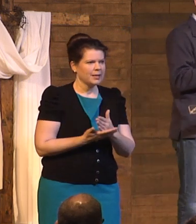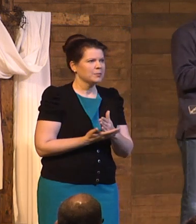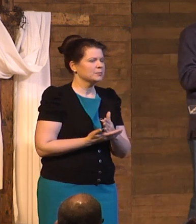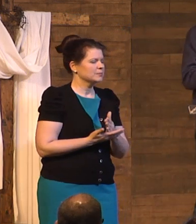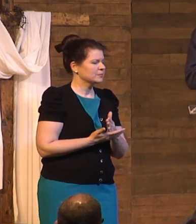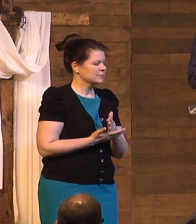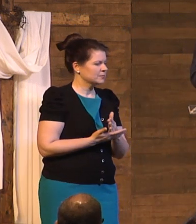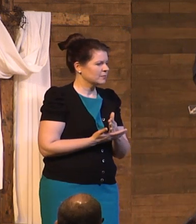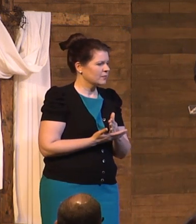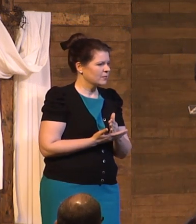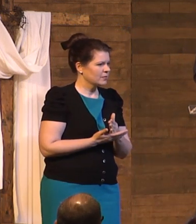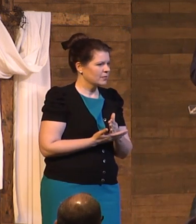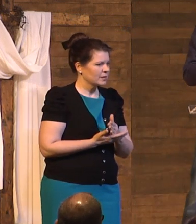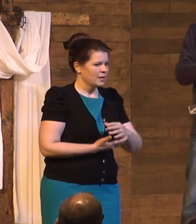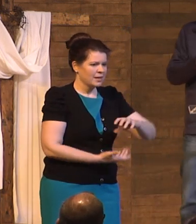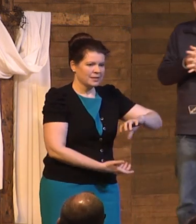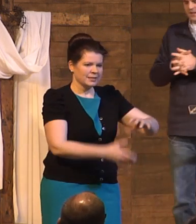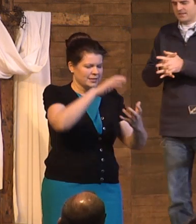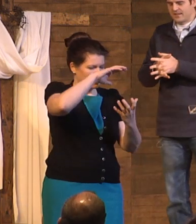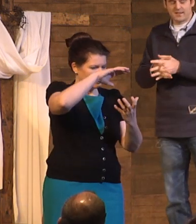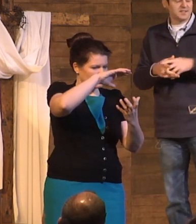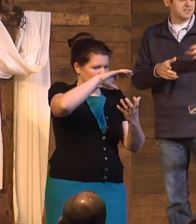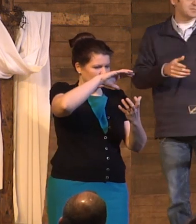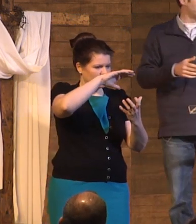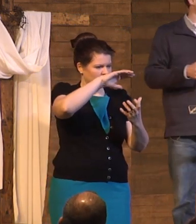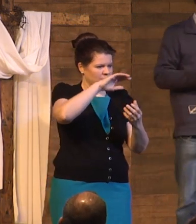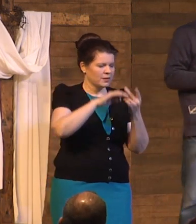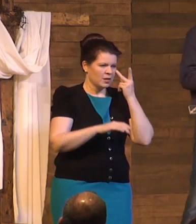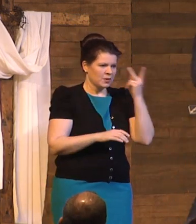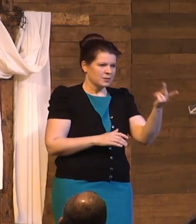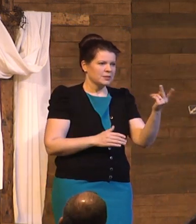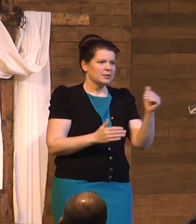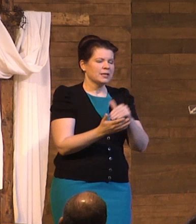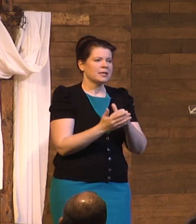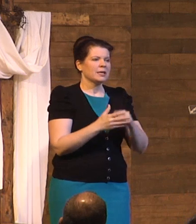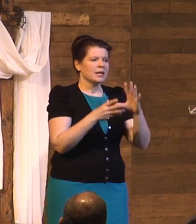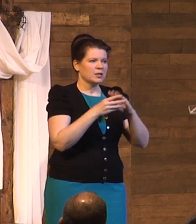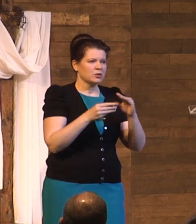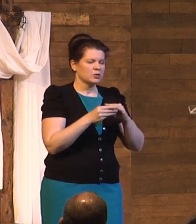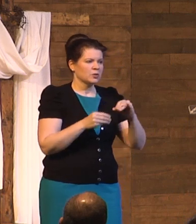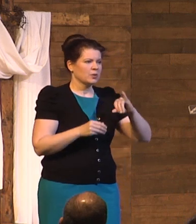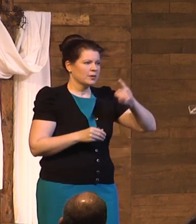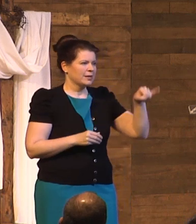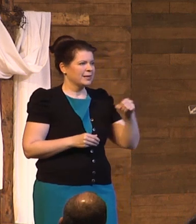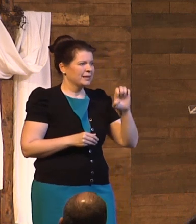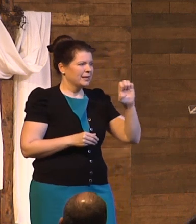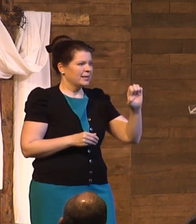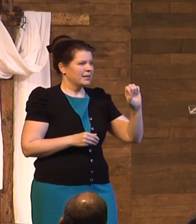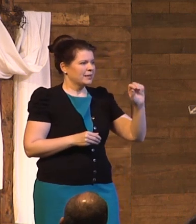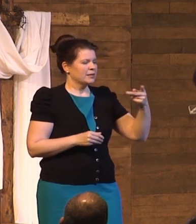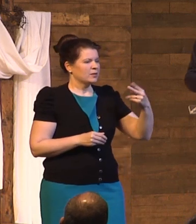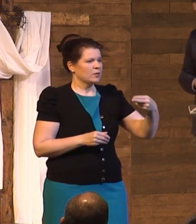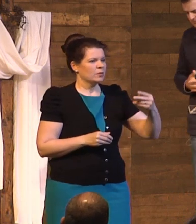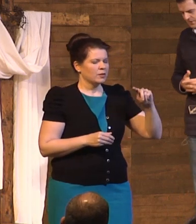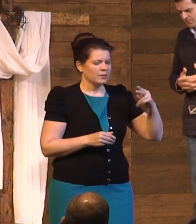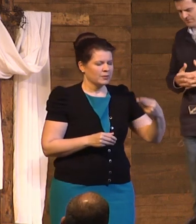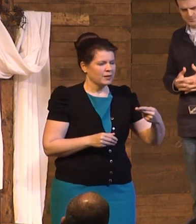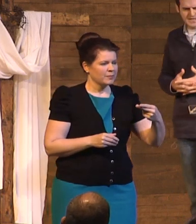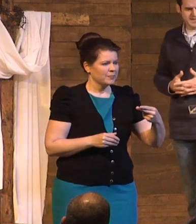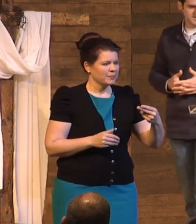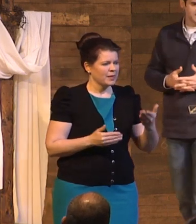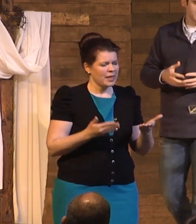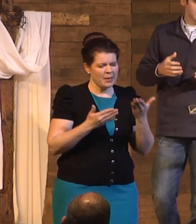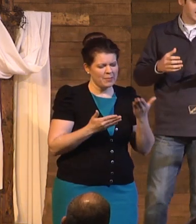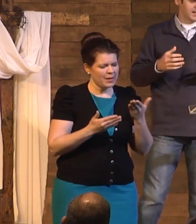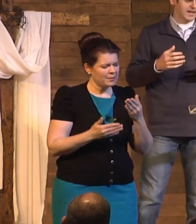come back here to Jephthah. And this may not be a good enough explanation for you guys, and I respect that. But for